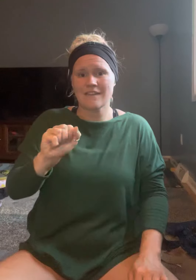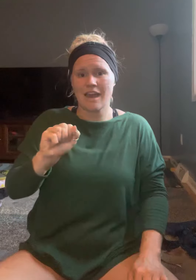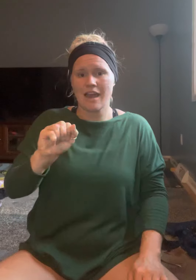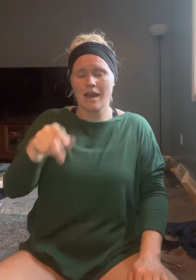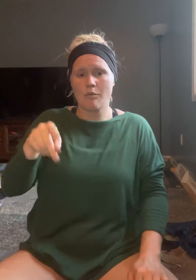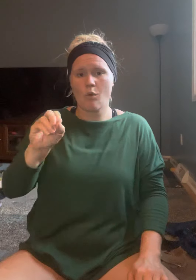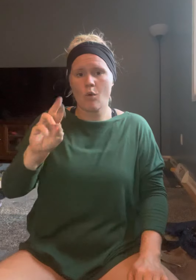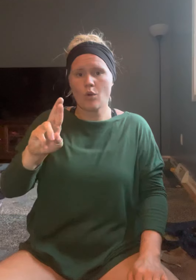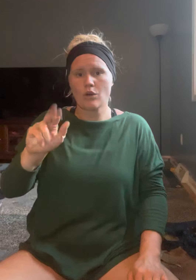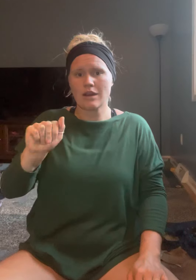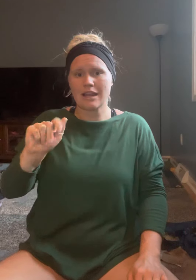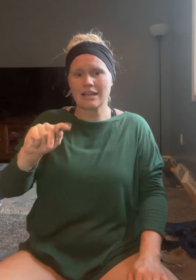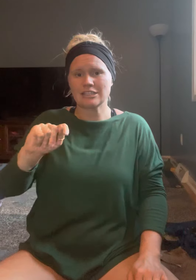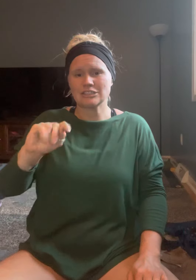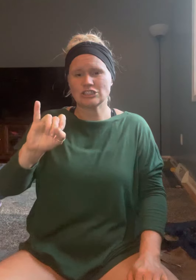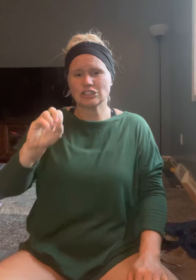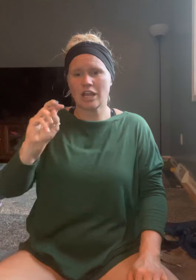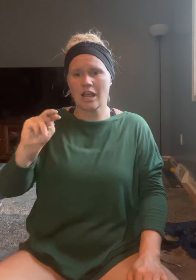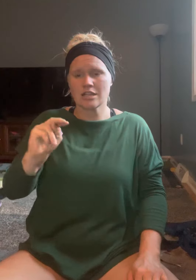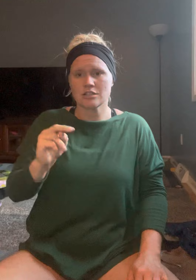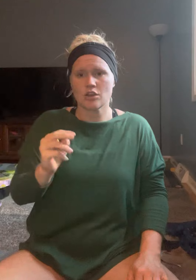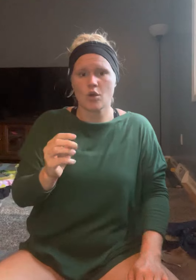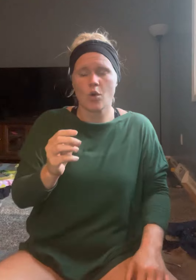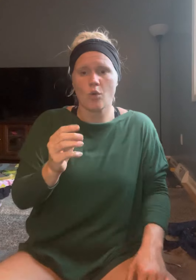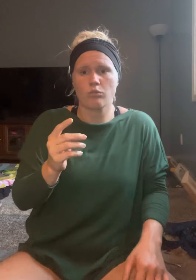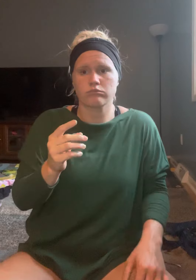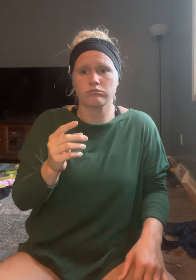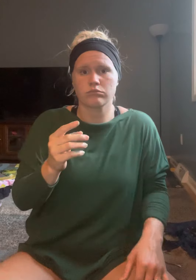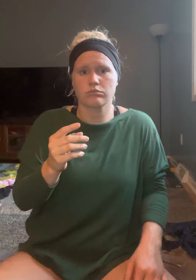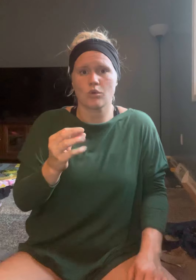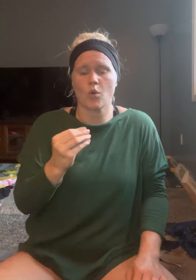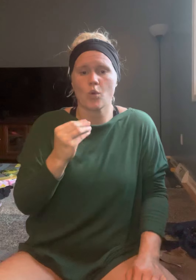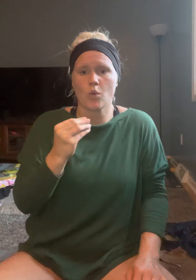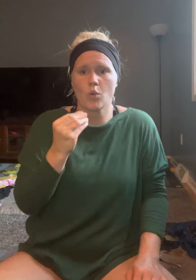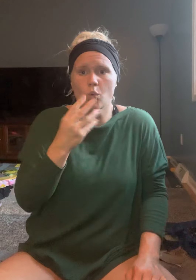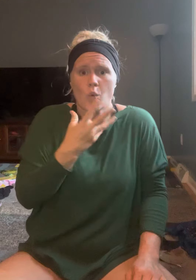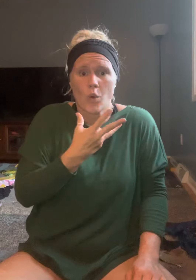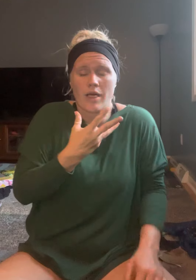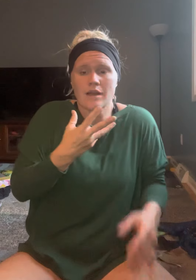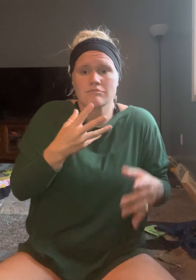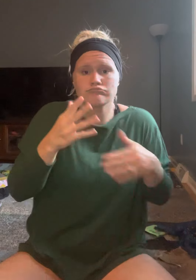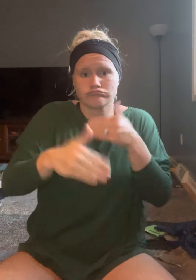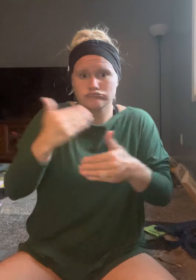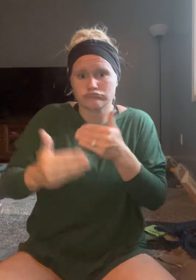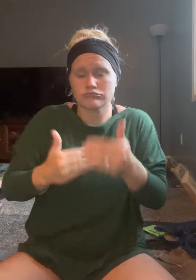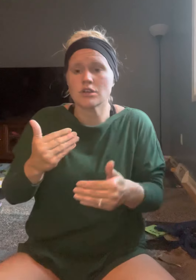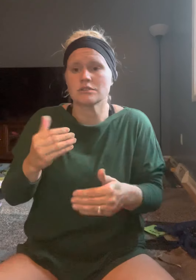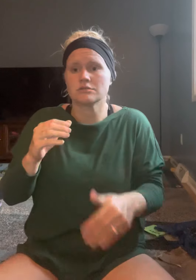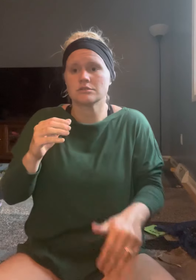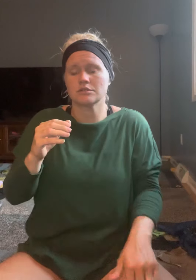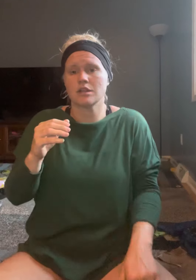here that's going to look at that in a little bit more detail and give you a better chance to understand that it's a cooling